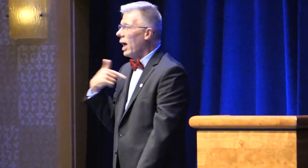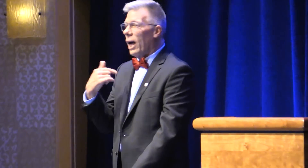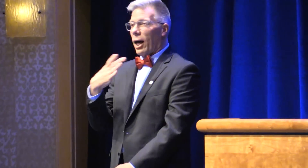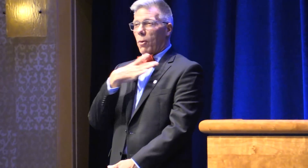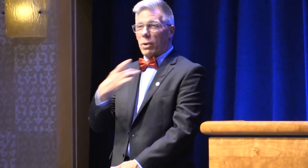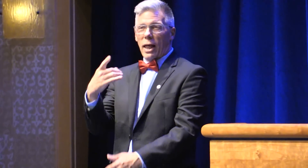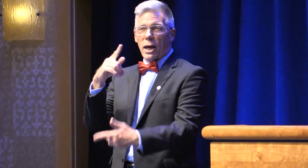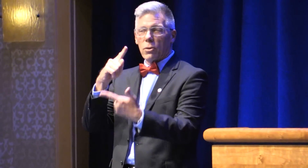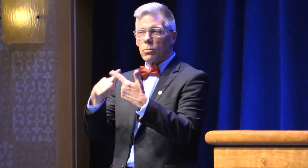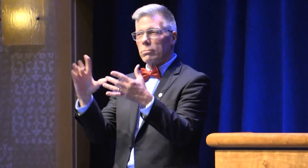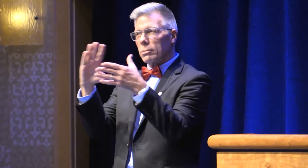Thank you.